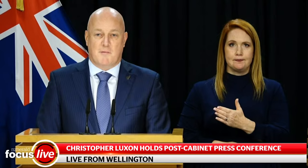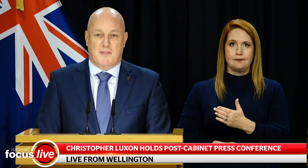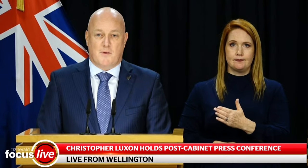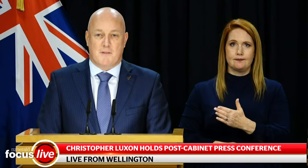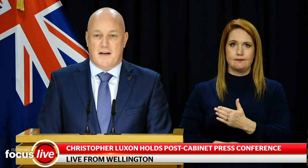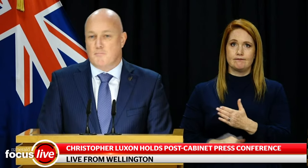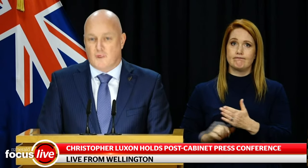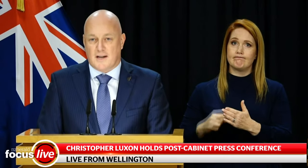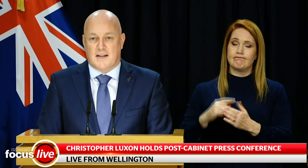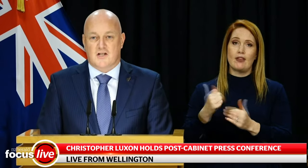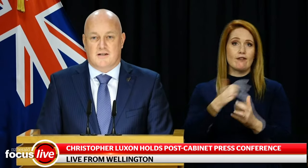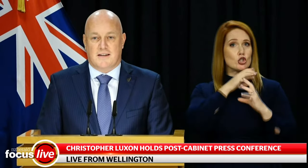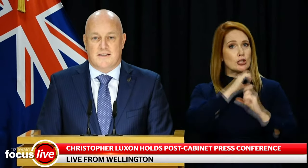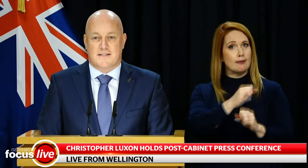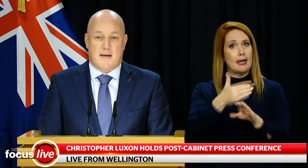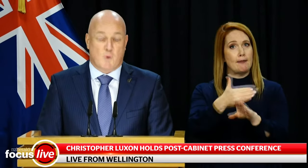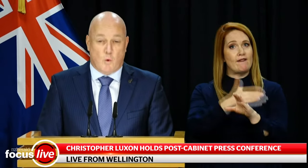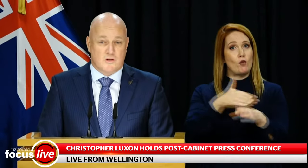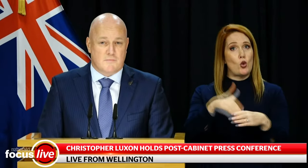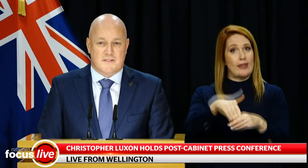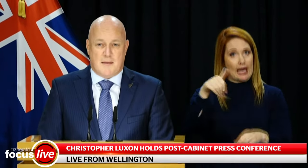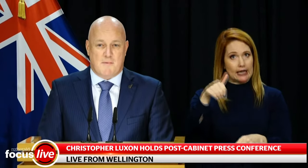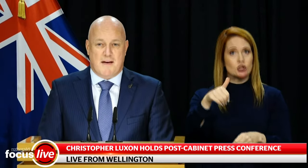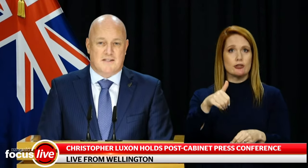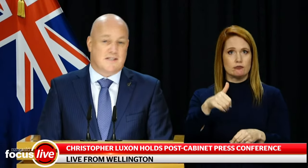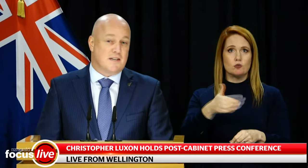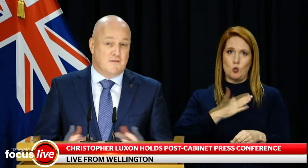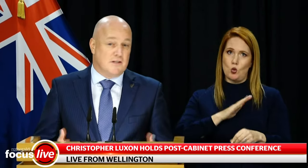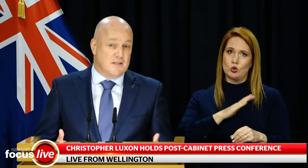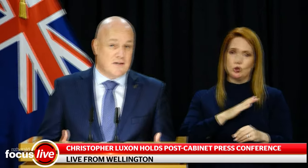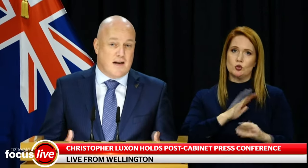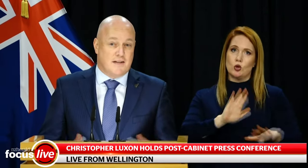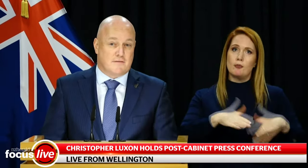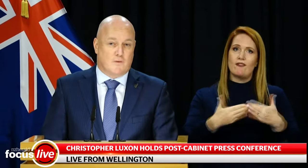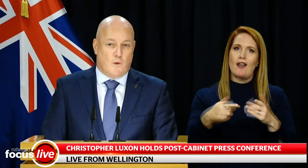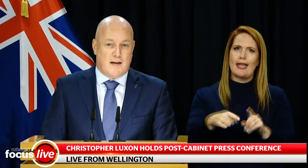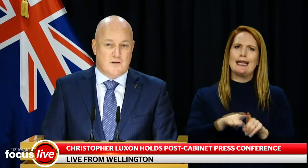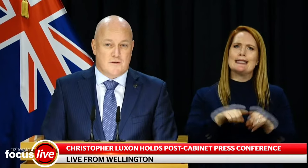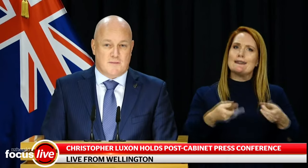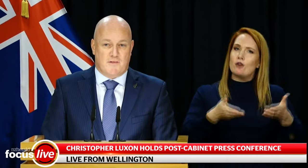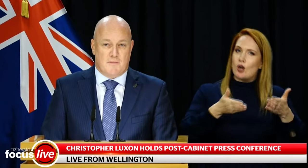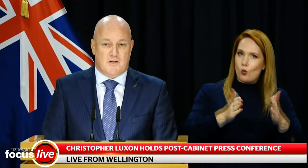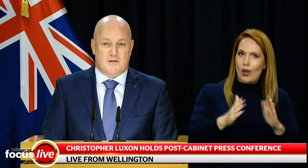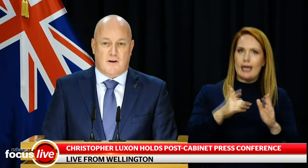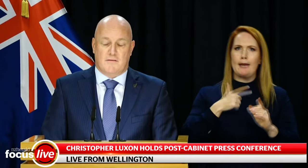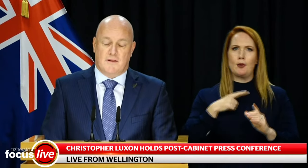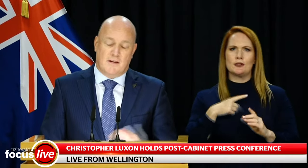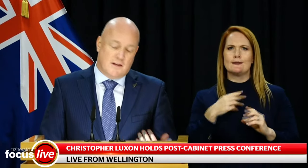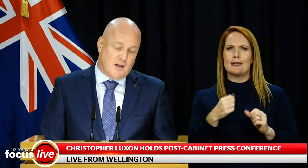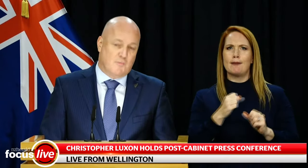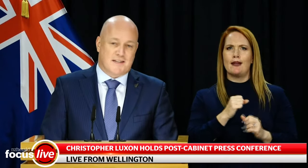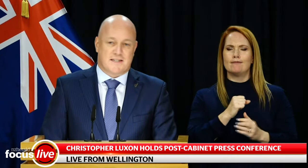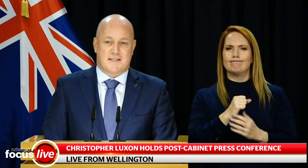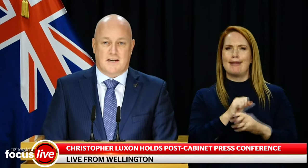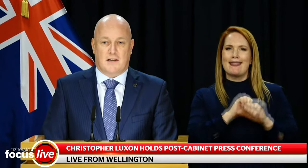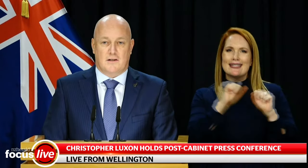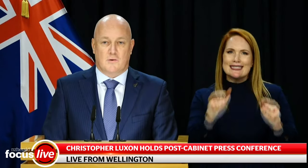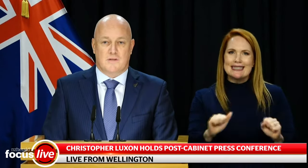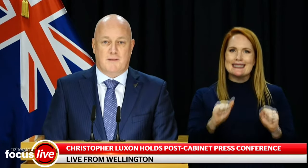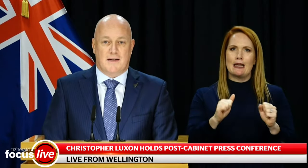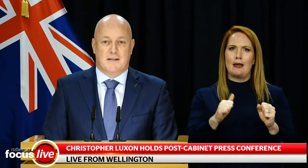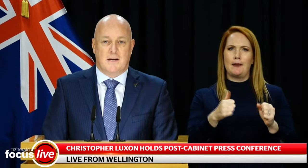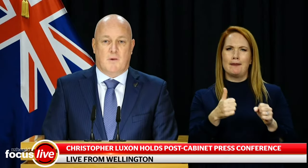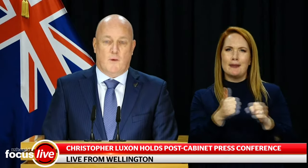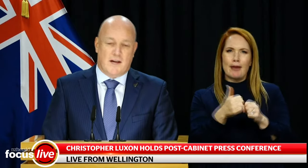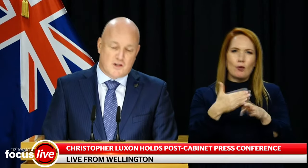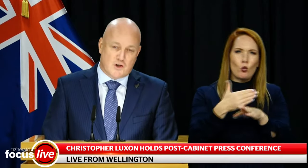promise and the commitment that we made pre-election, and it's the same quantum, the same amount. It's delivered in a slightly different way due to some of the administrative complexities that Nicola